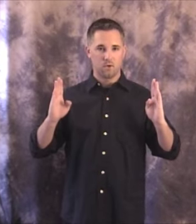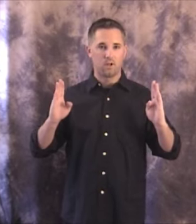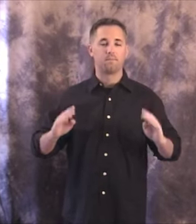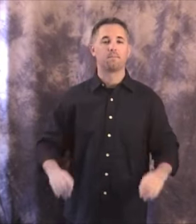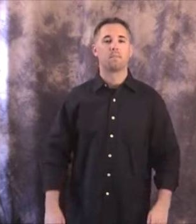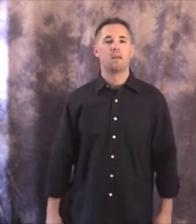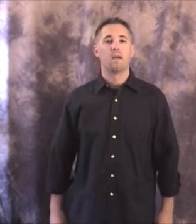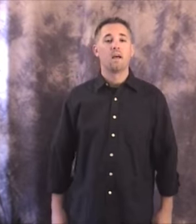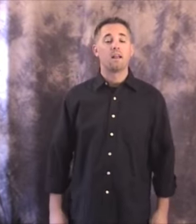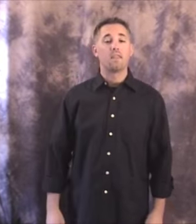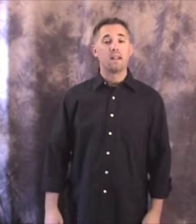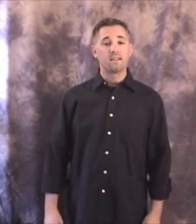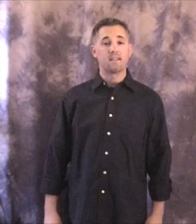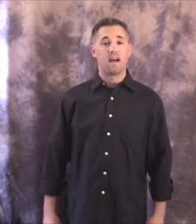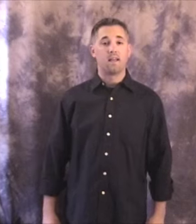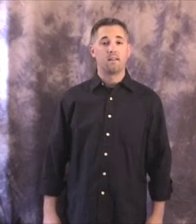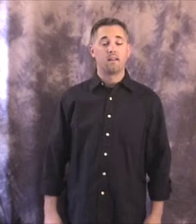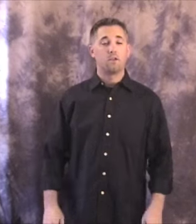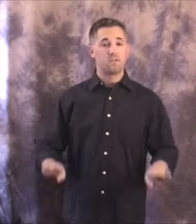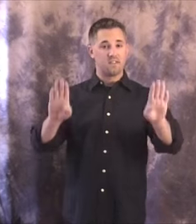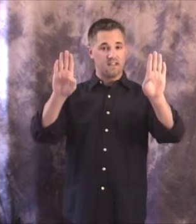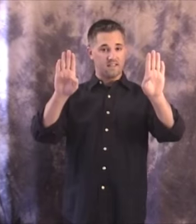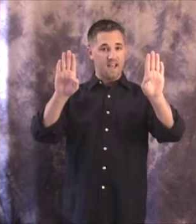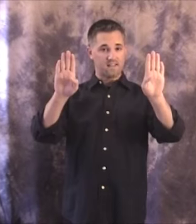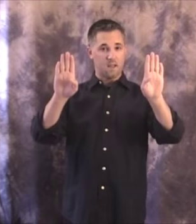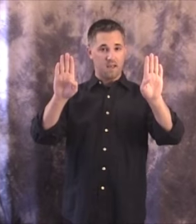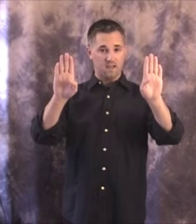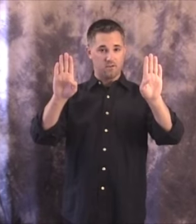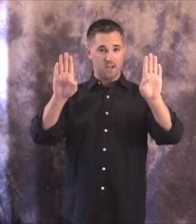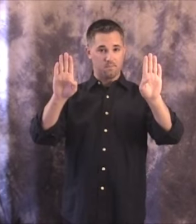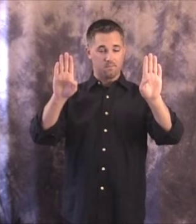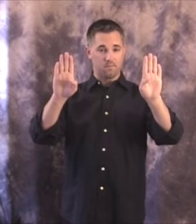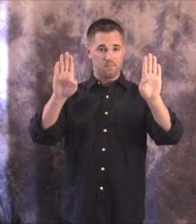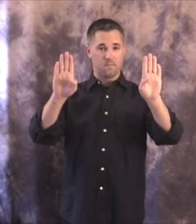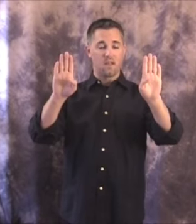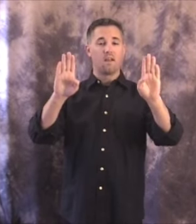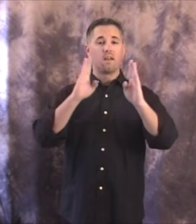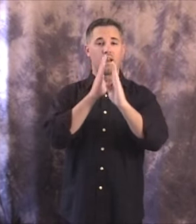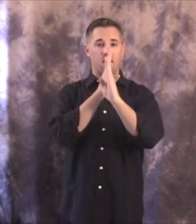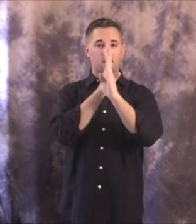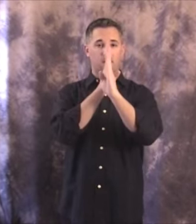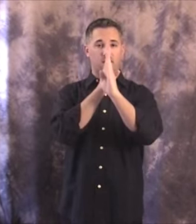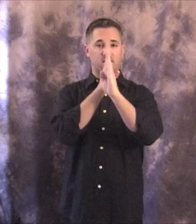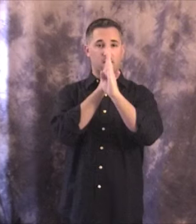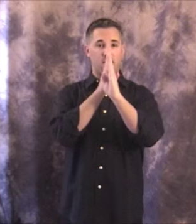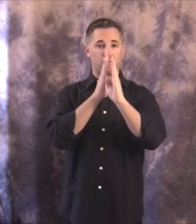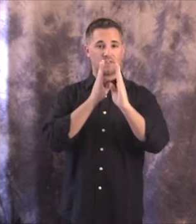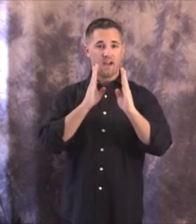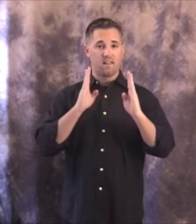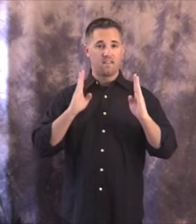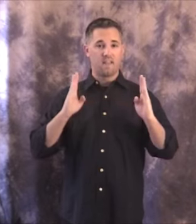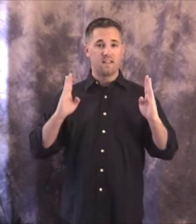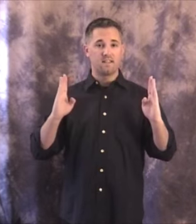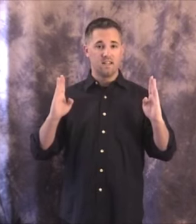Good. Now the next sign uses the exact same hand shape. Your hands come out for silent and they end